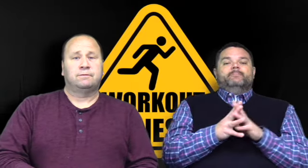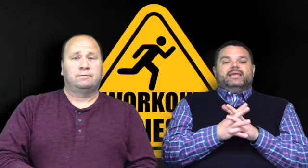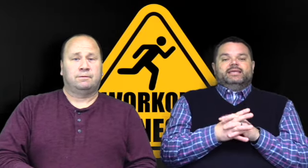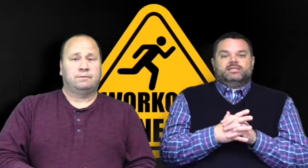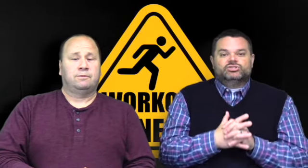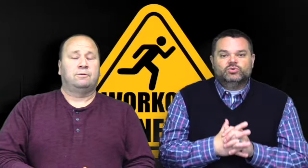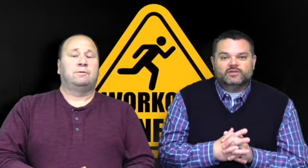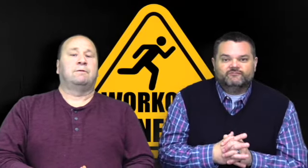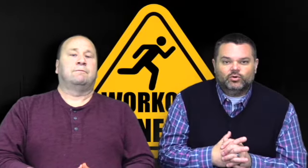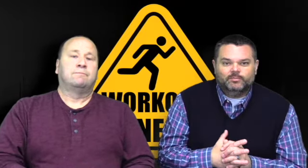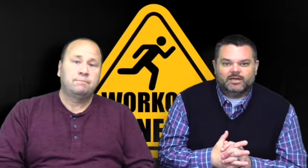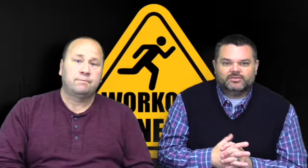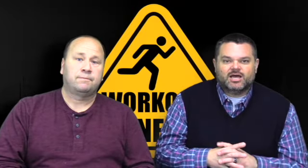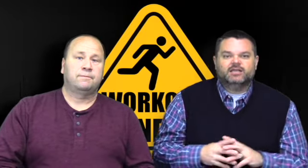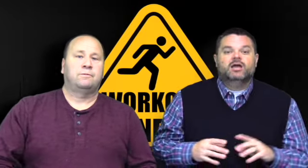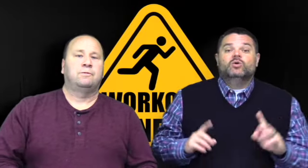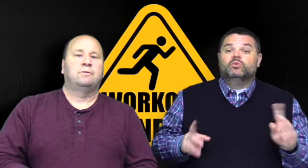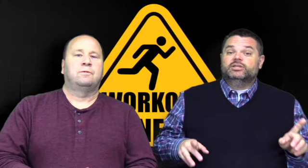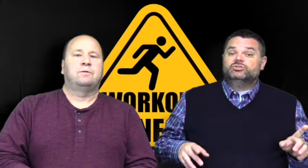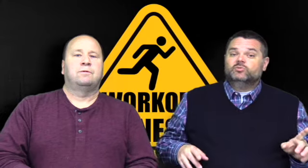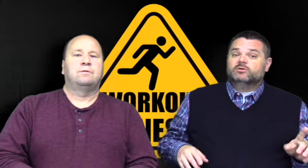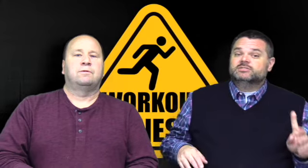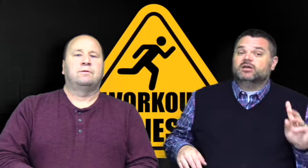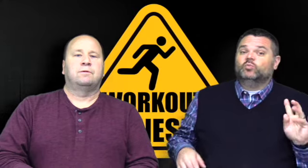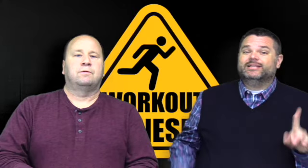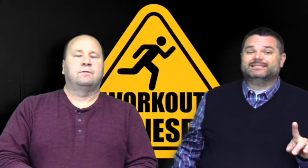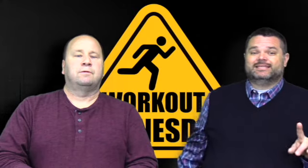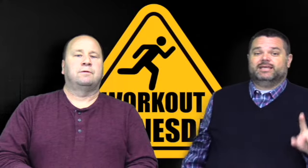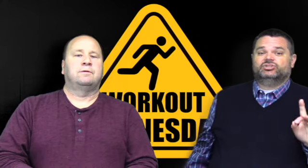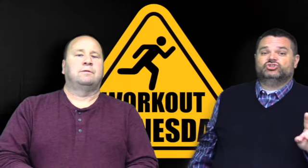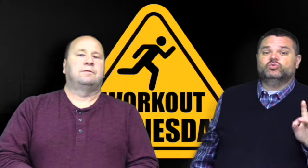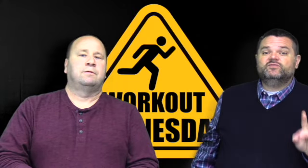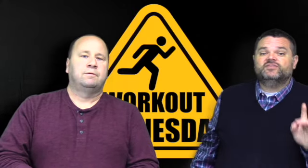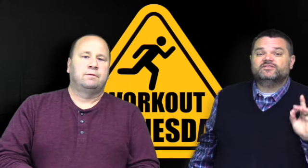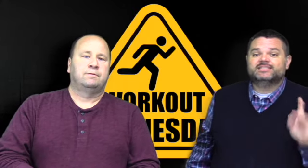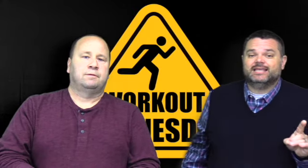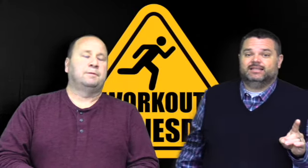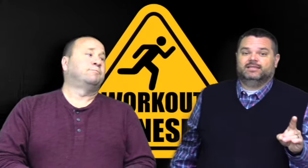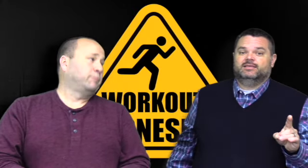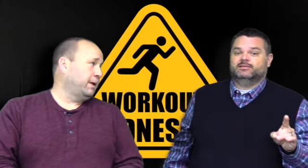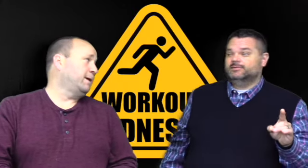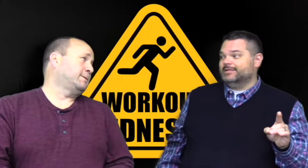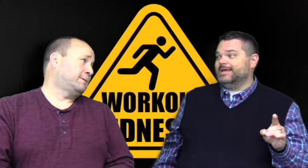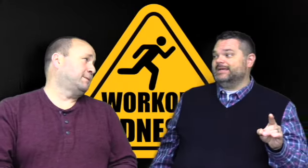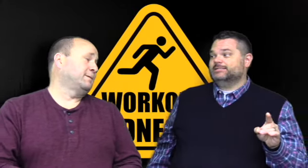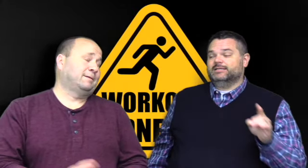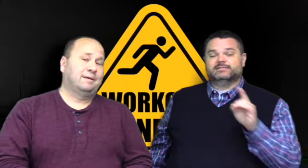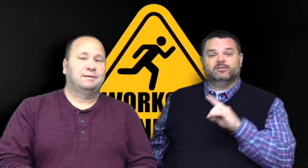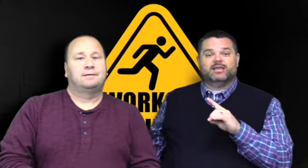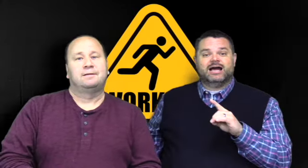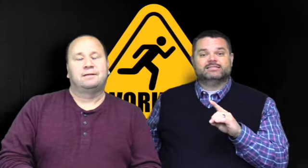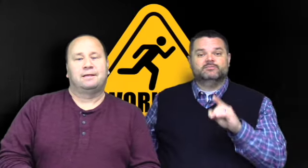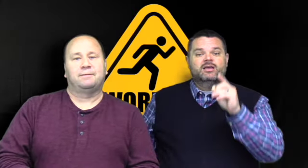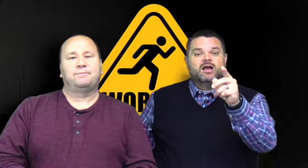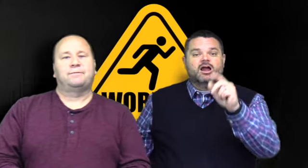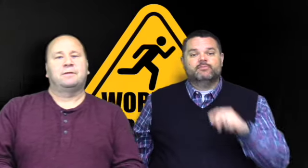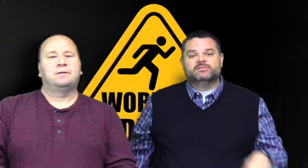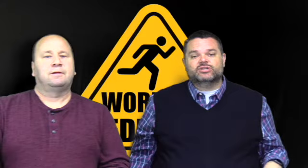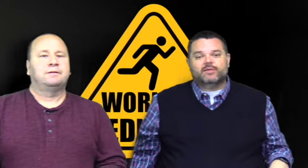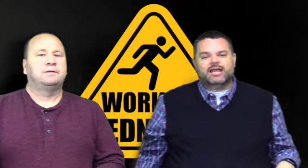make it to the full marathon will get your award on Wednesday, June 15th. Yes. Yes, that's going to be awesome. Yep. All right, Mr. Abby, I